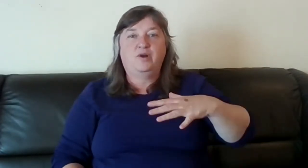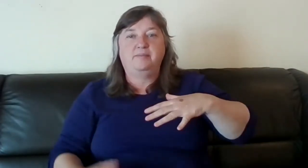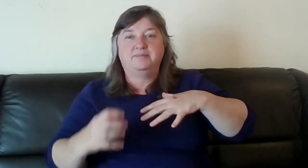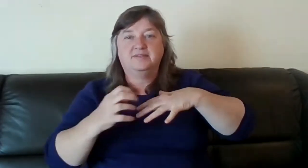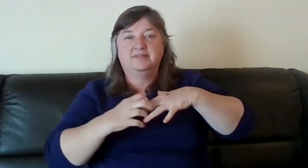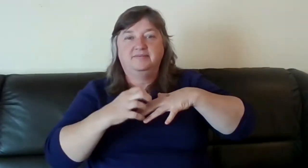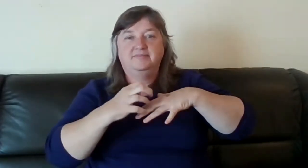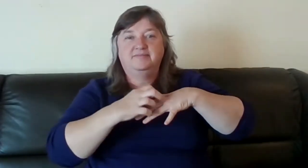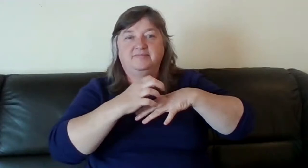Grapes.